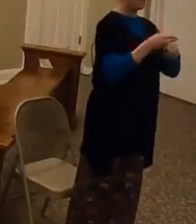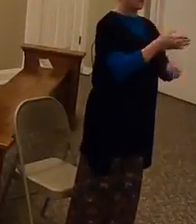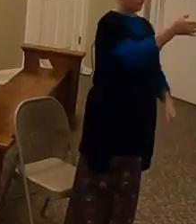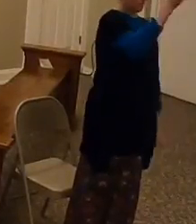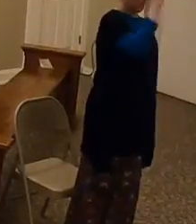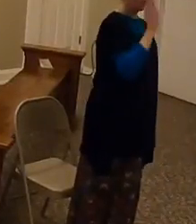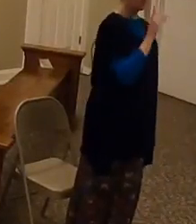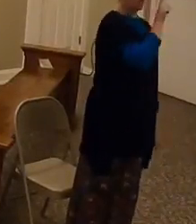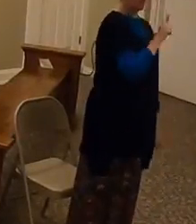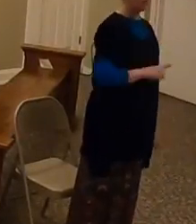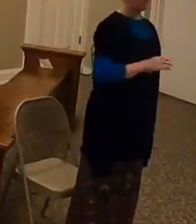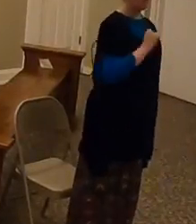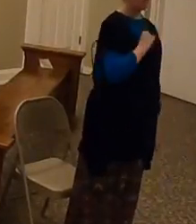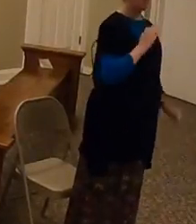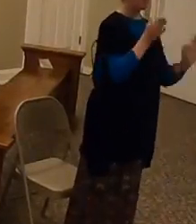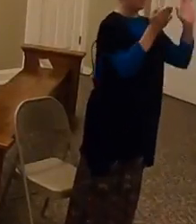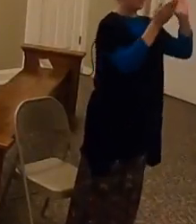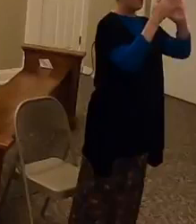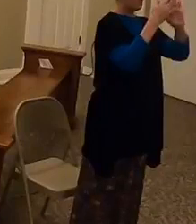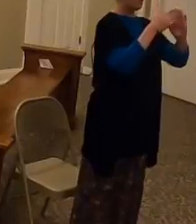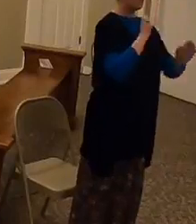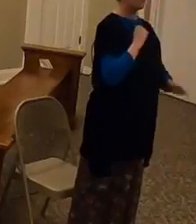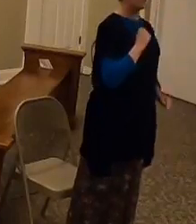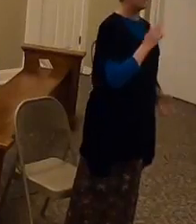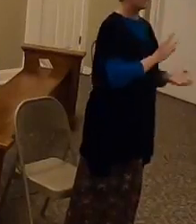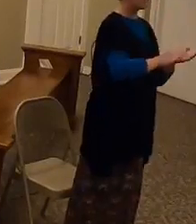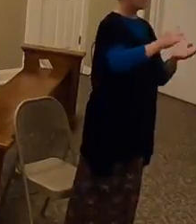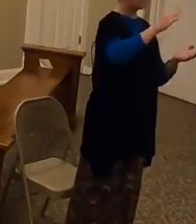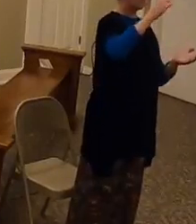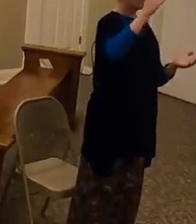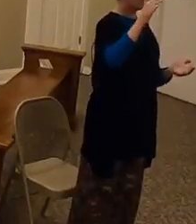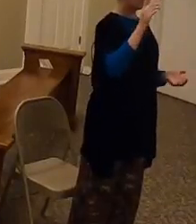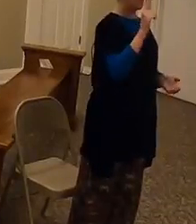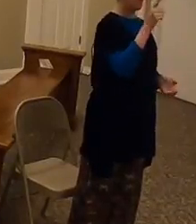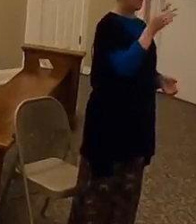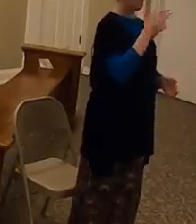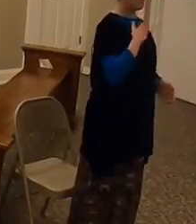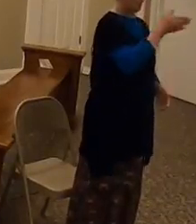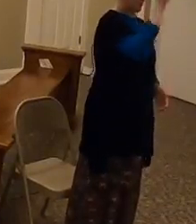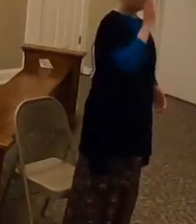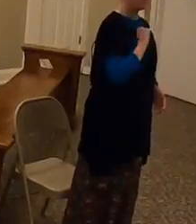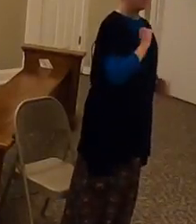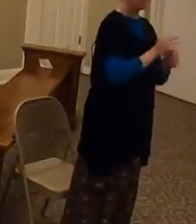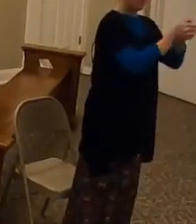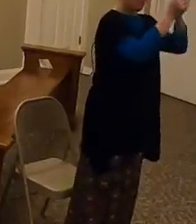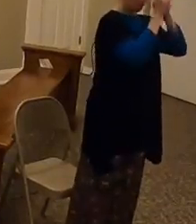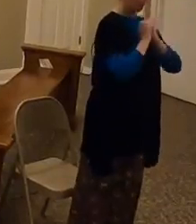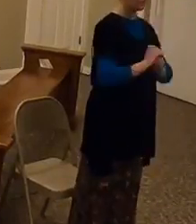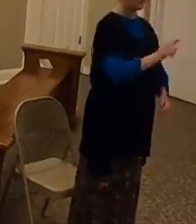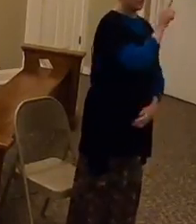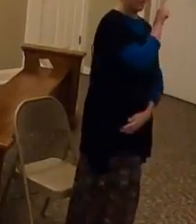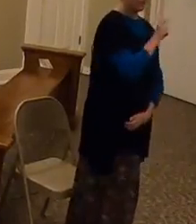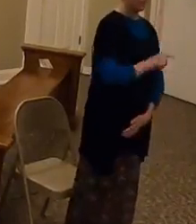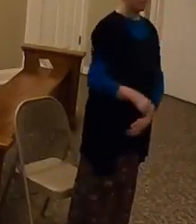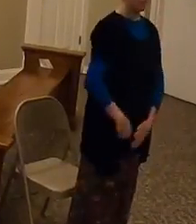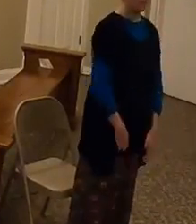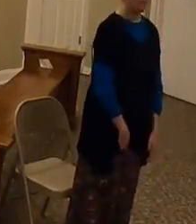God. Lord, and I praise you and I glorify you, my God. I worship you, O